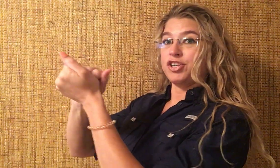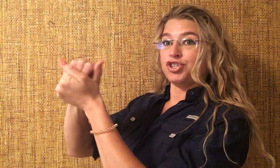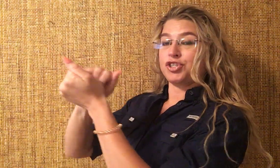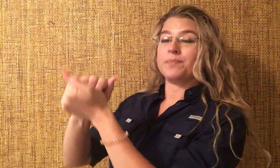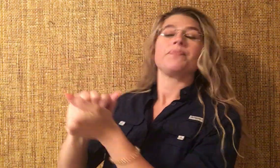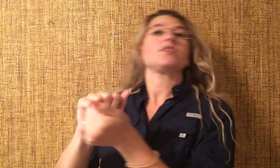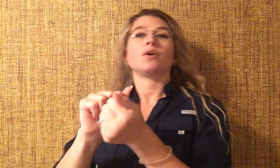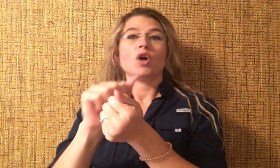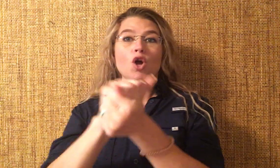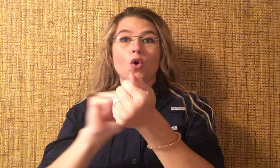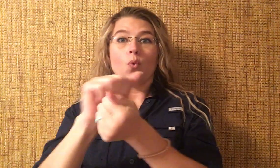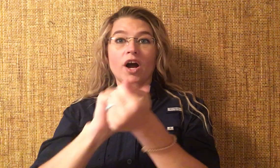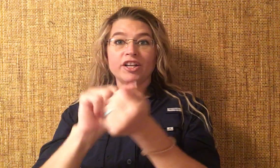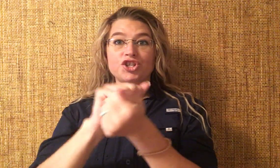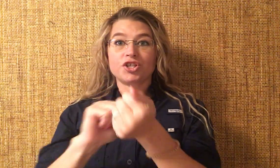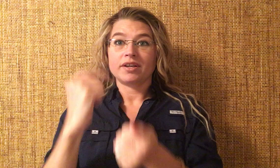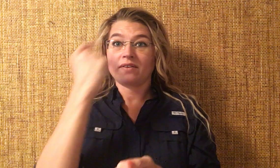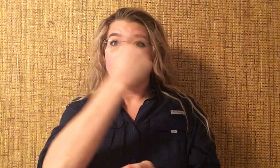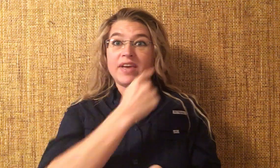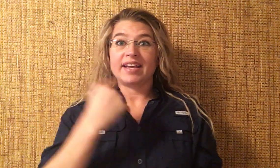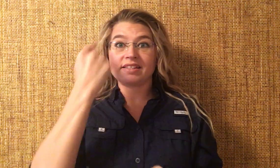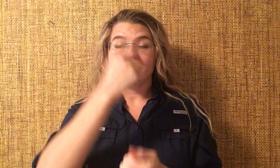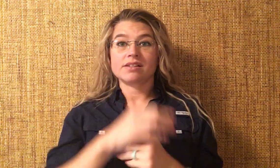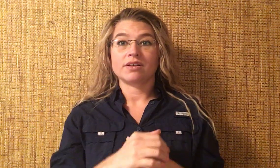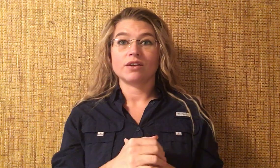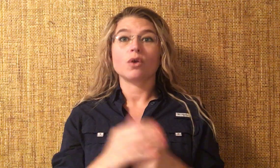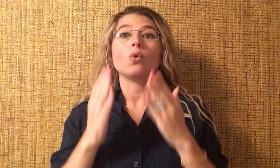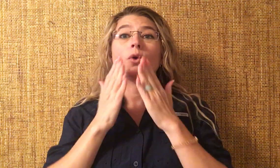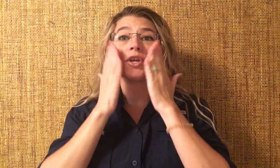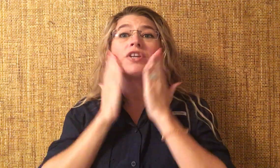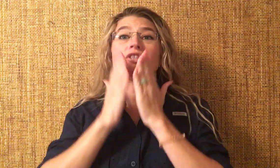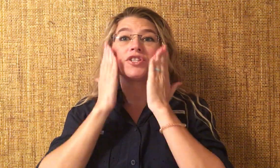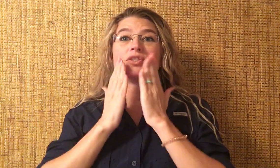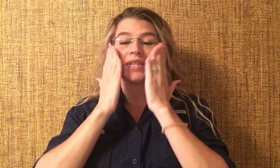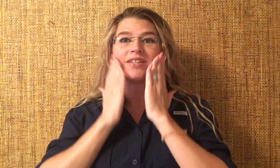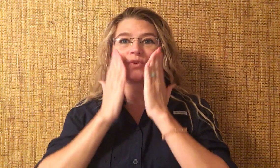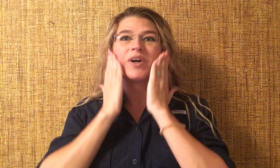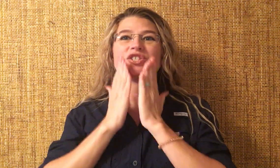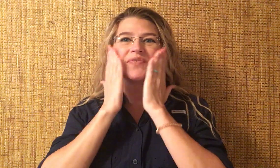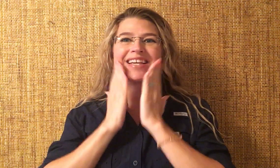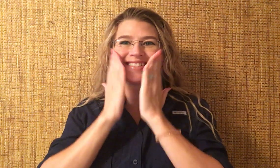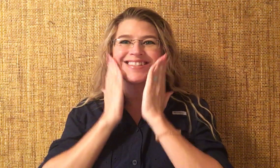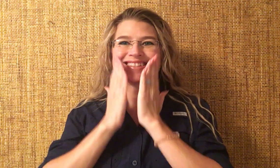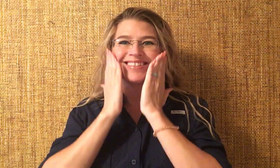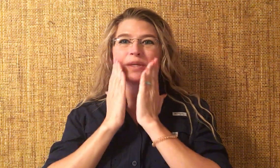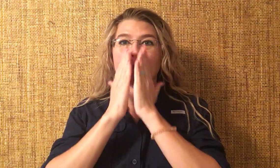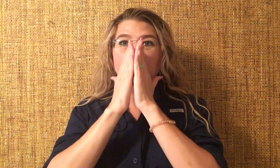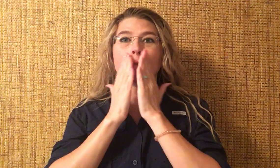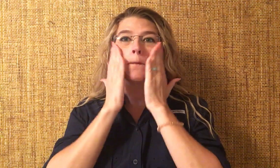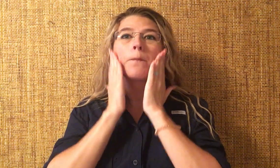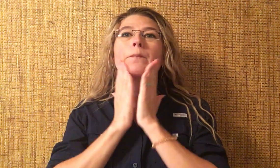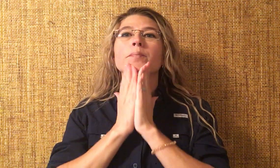Wash. So wash face, or you can just do this, wash face.